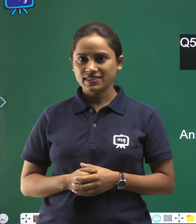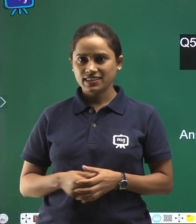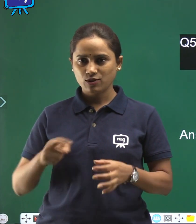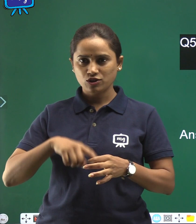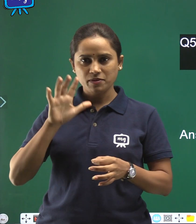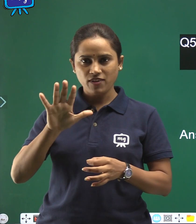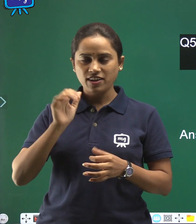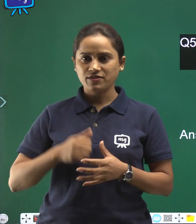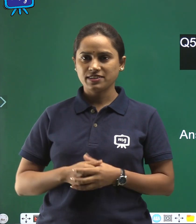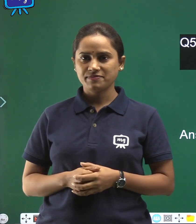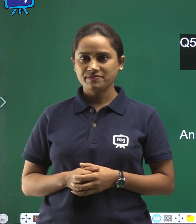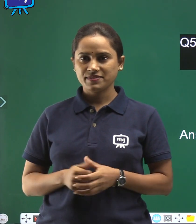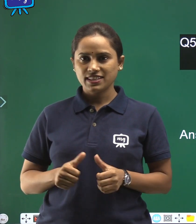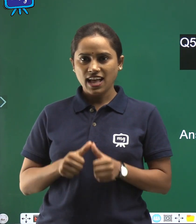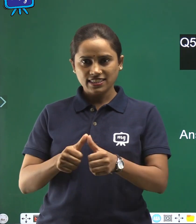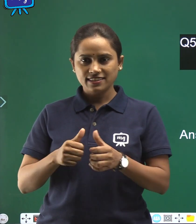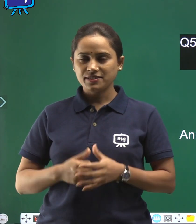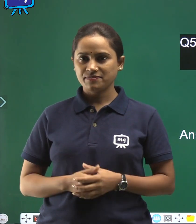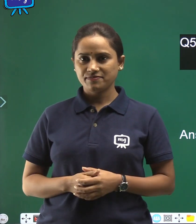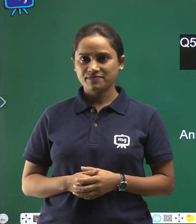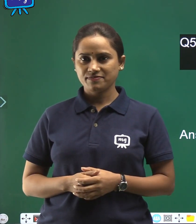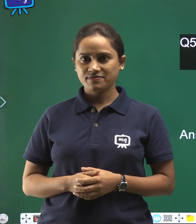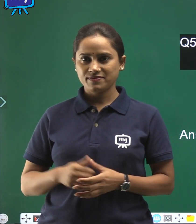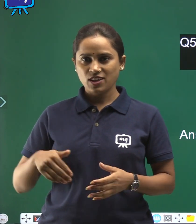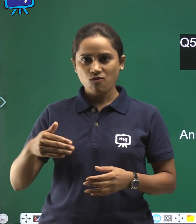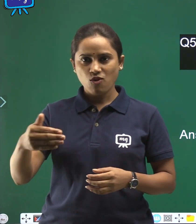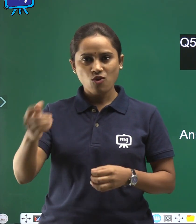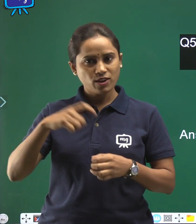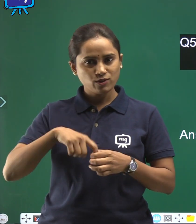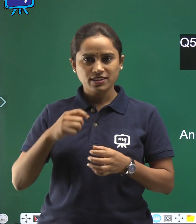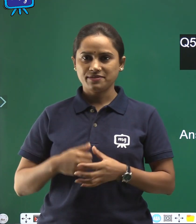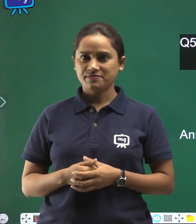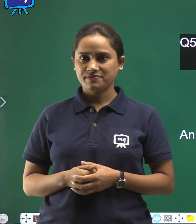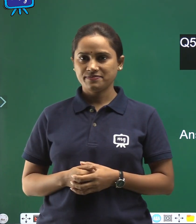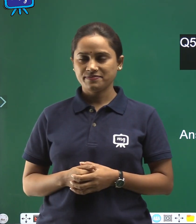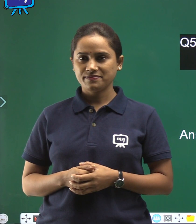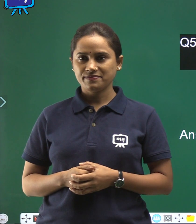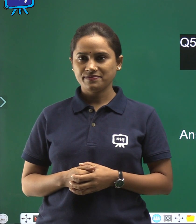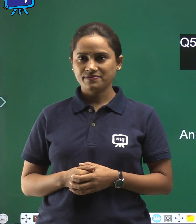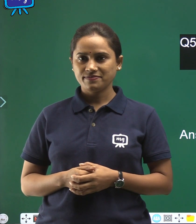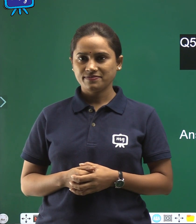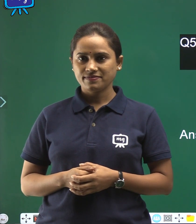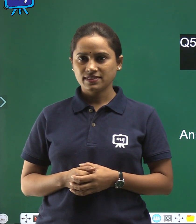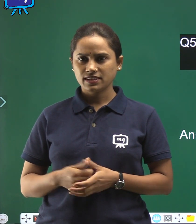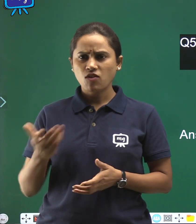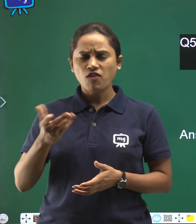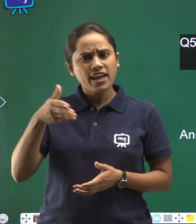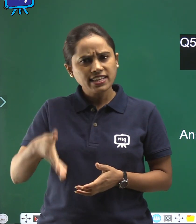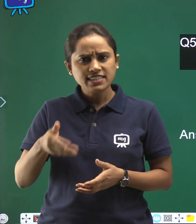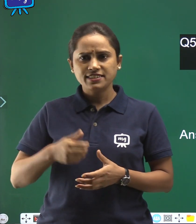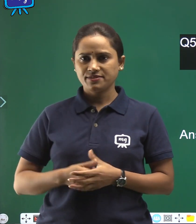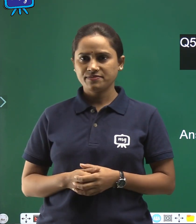Question number 5. Answer the following question. Why is